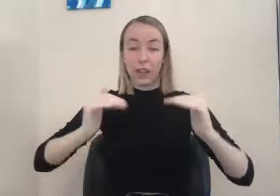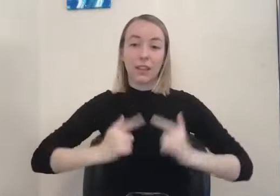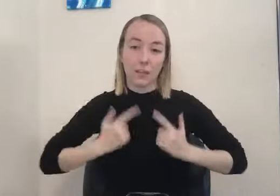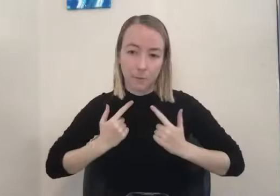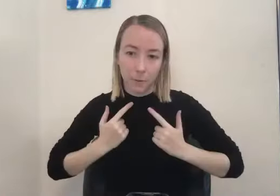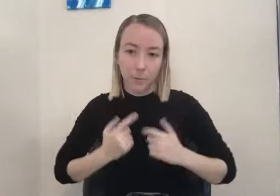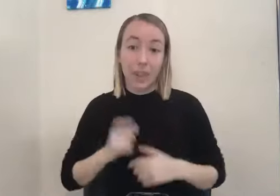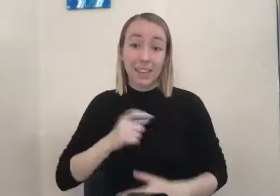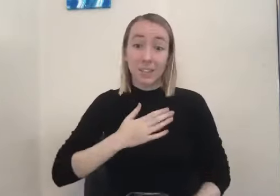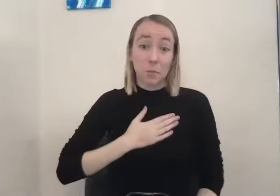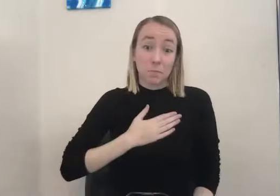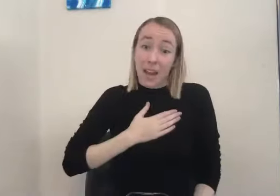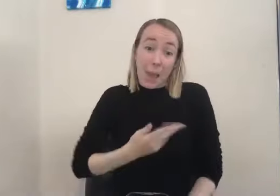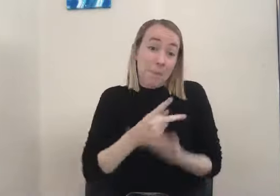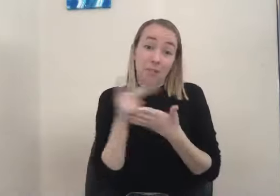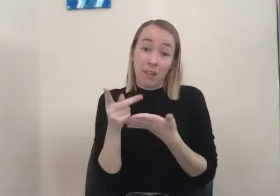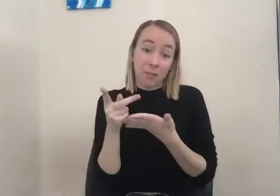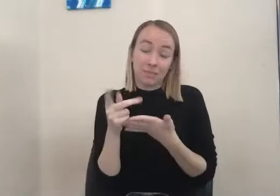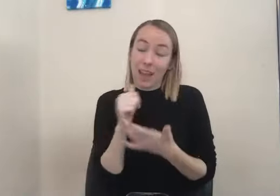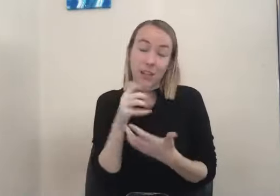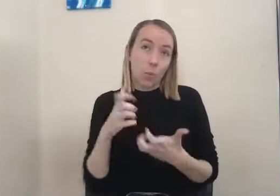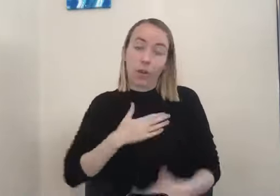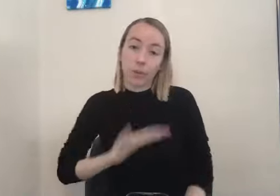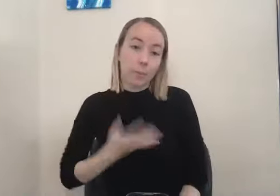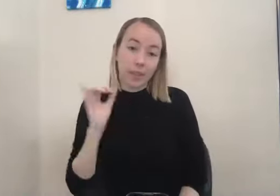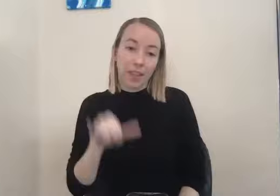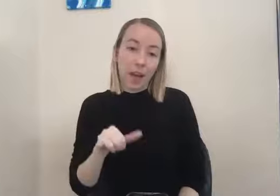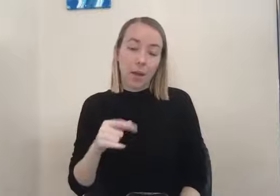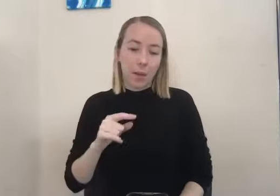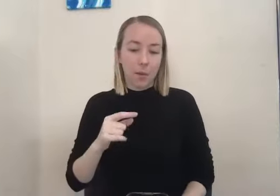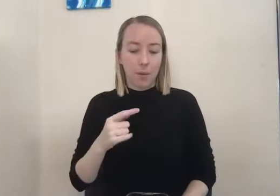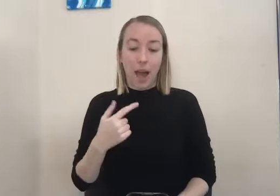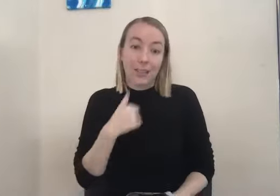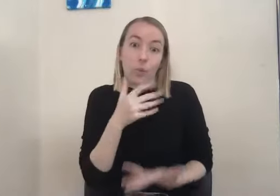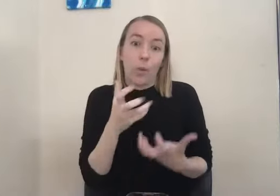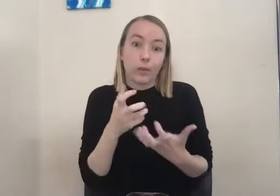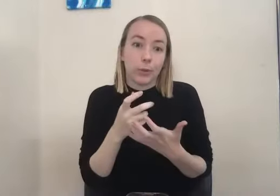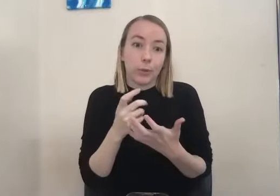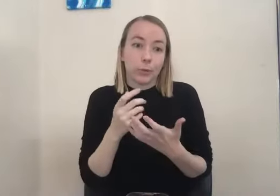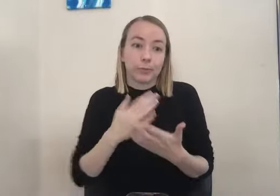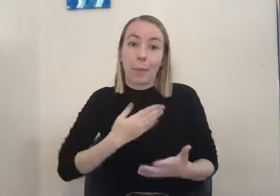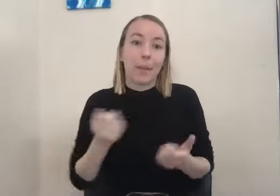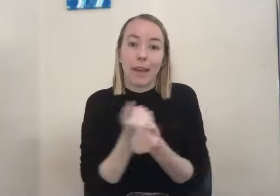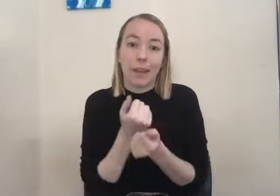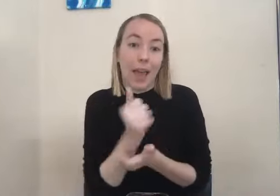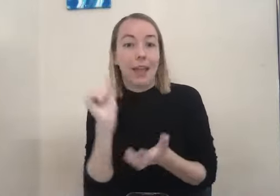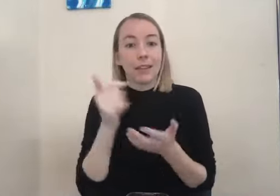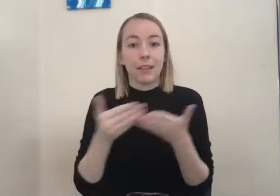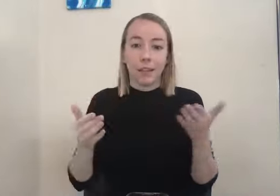to accept a group conscience if that's the way that it swung. But all of that tempered me down, took